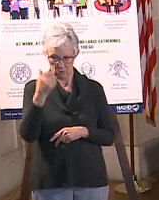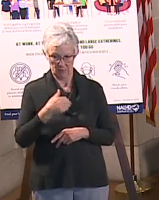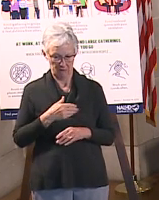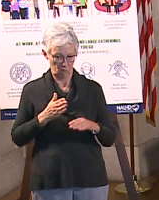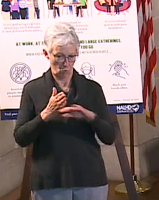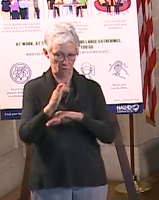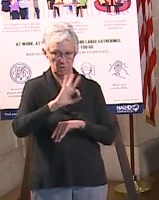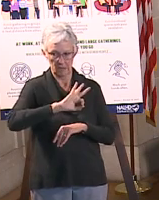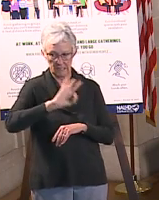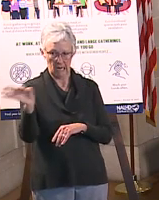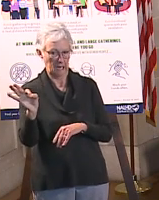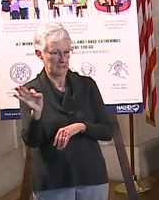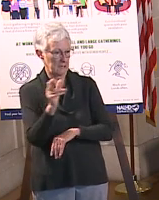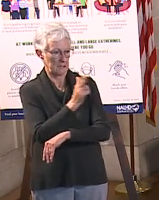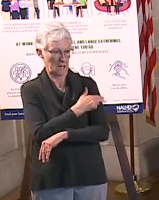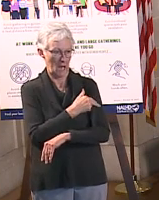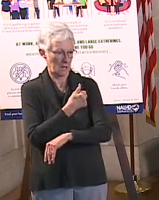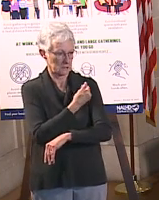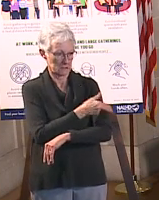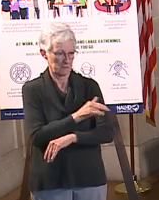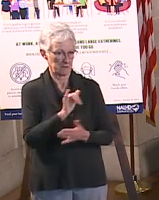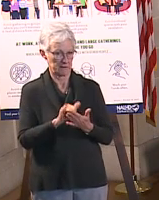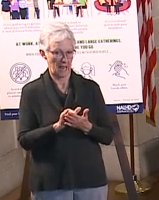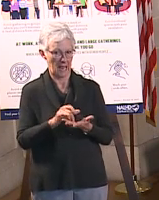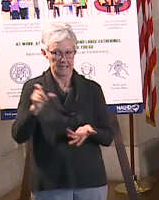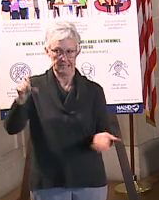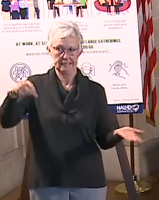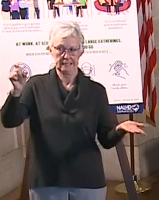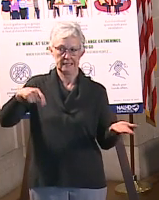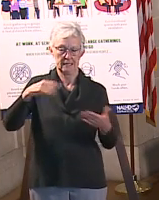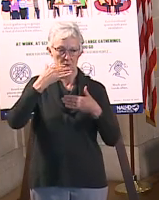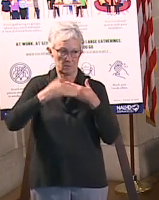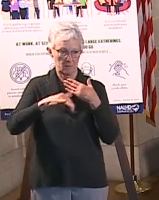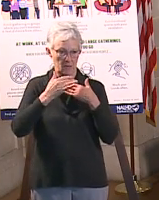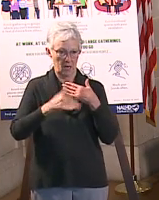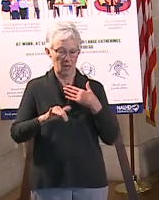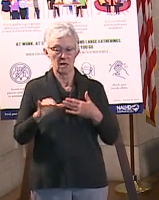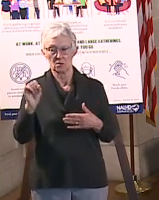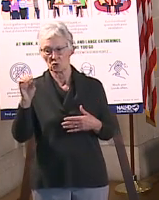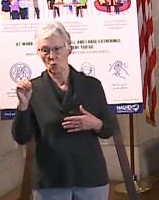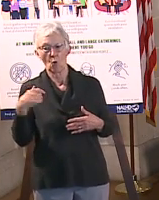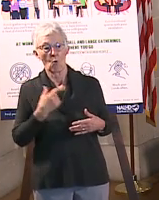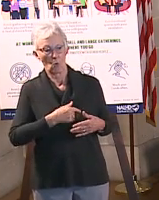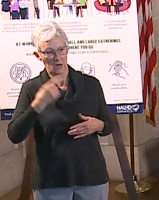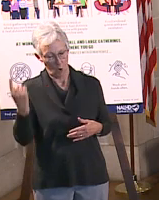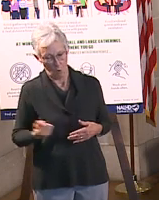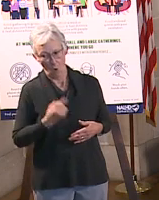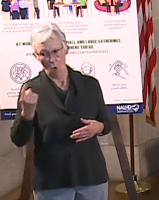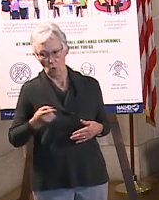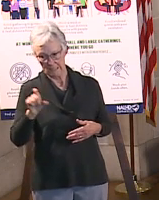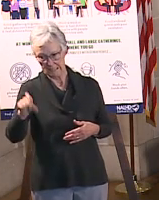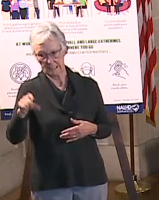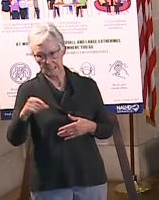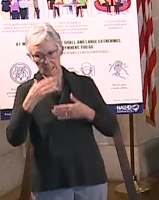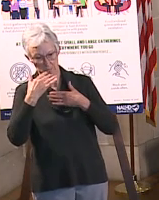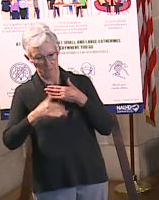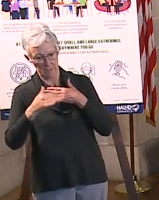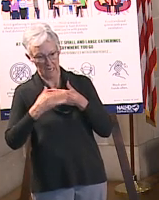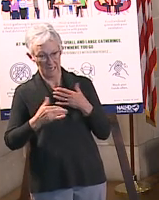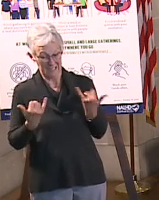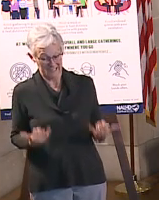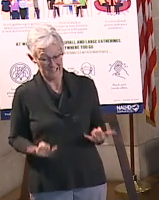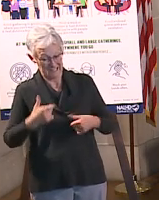there's a constant need. The need never abates. And that's why we're encouraging people to step up, because this time of year